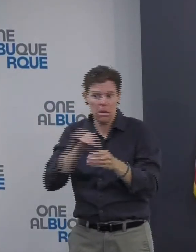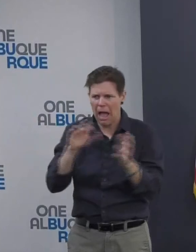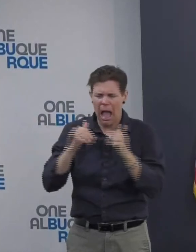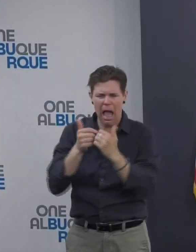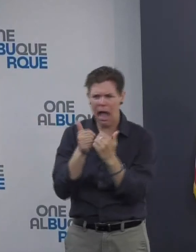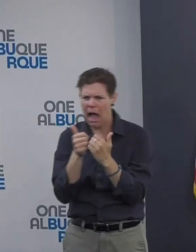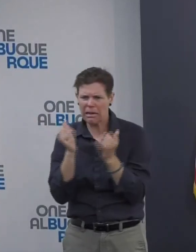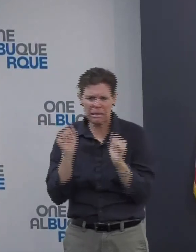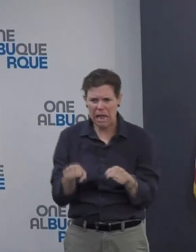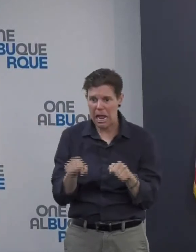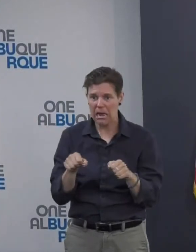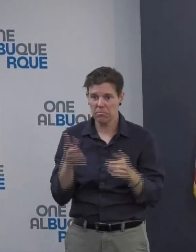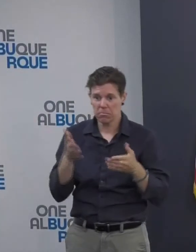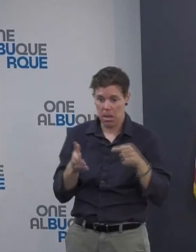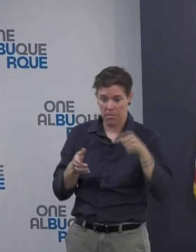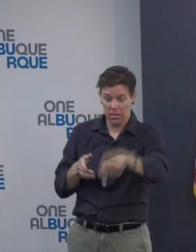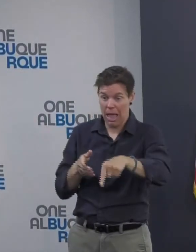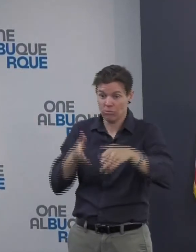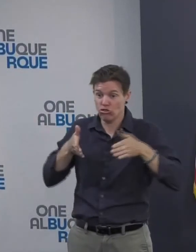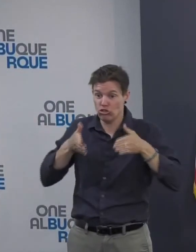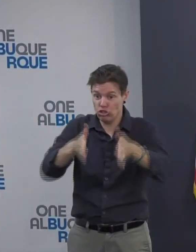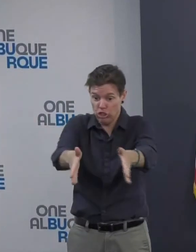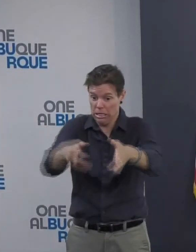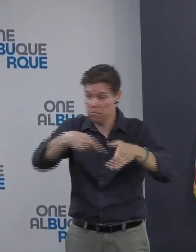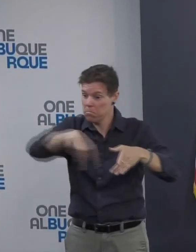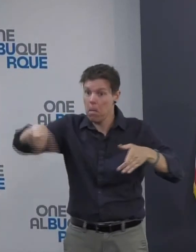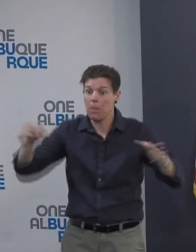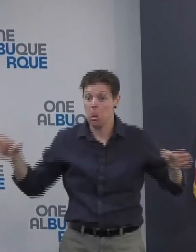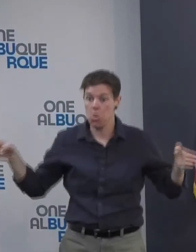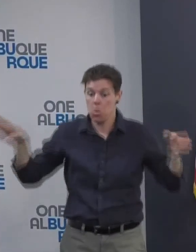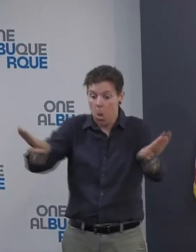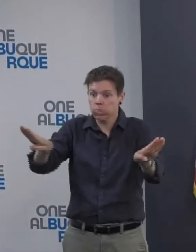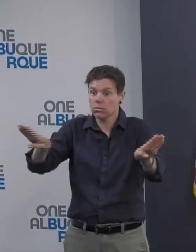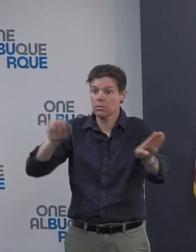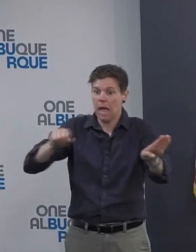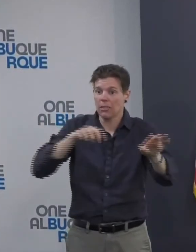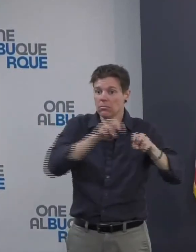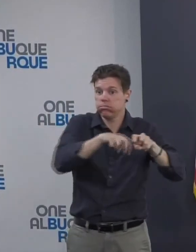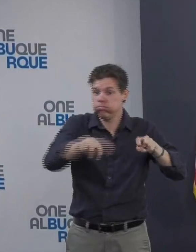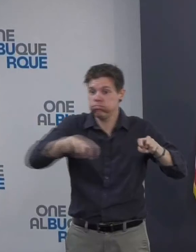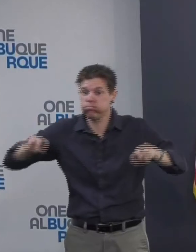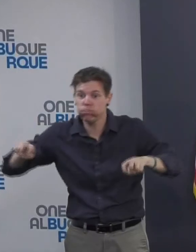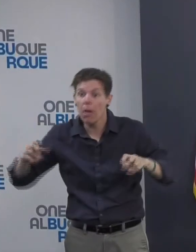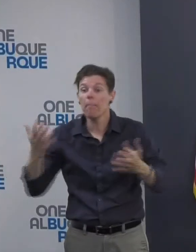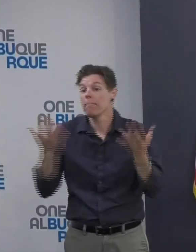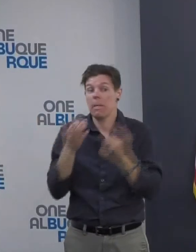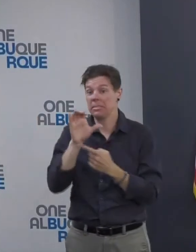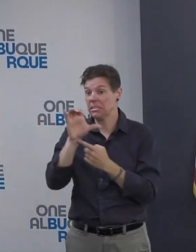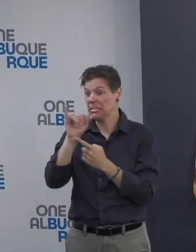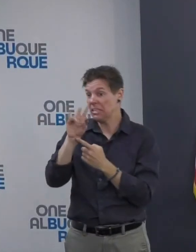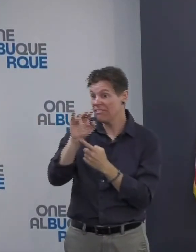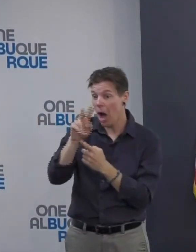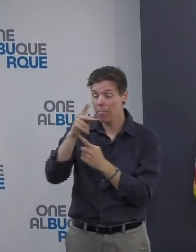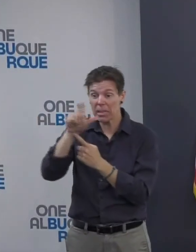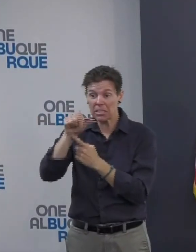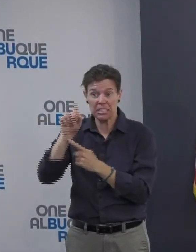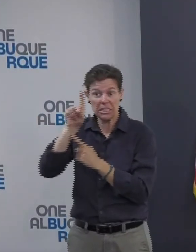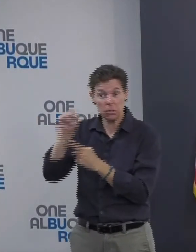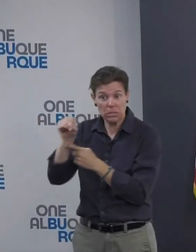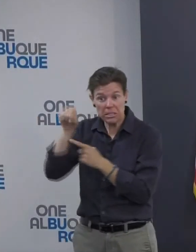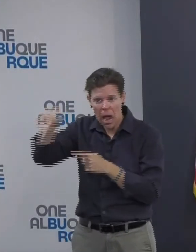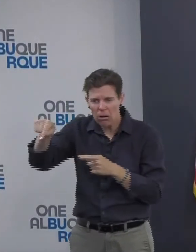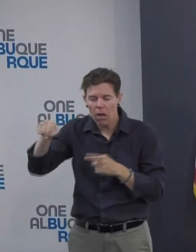the rail yards if folks are interested. Now, obviously, that's going to come with all the social distancing regulations that the